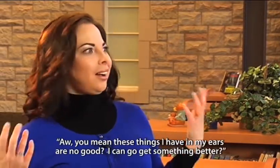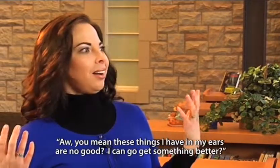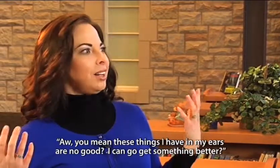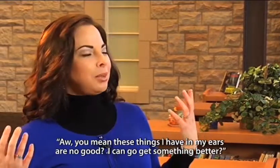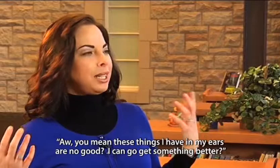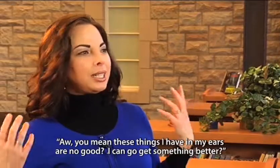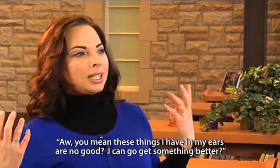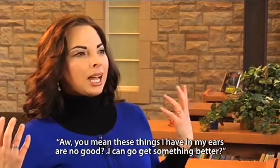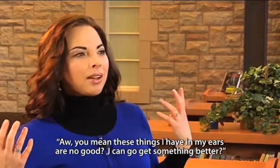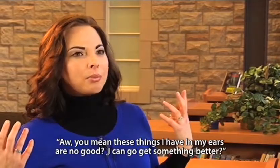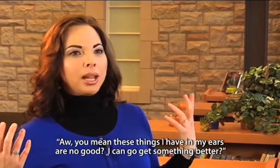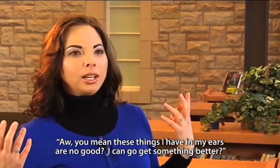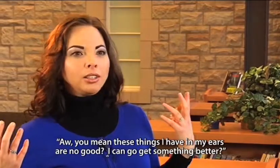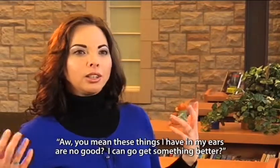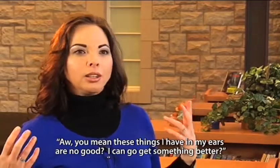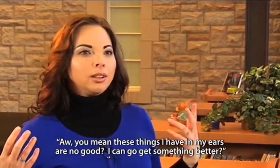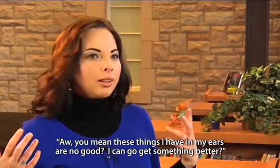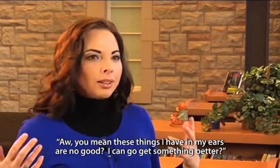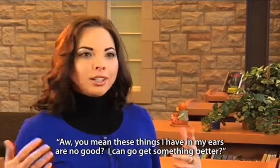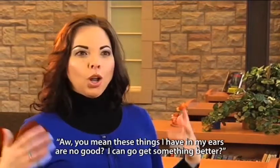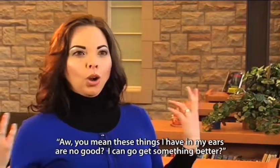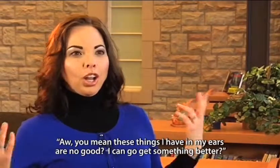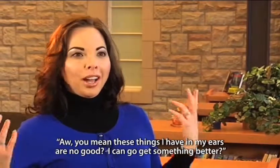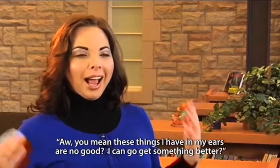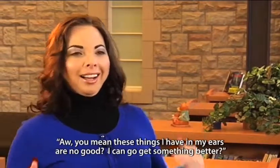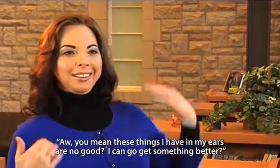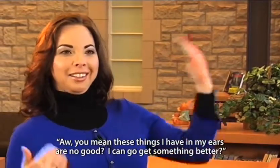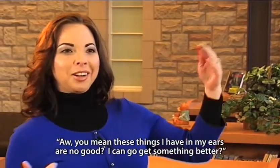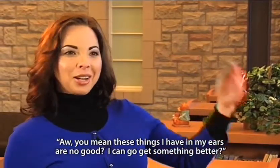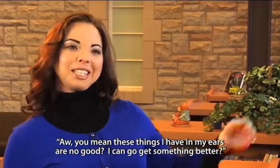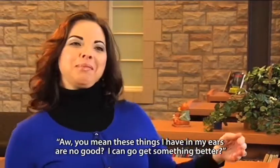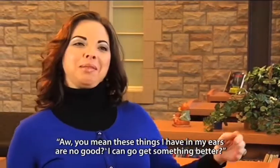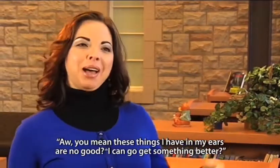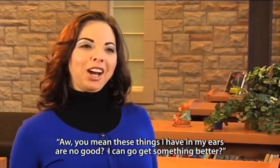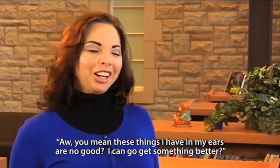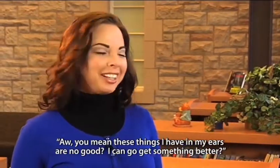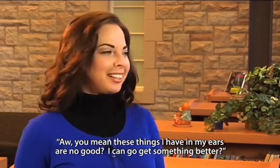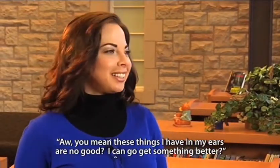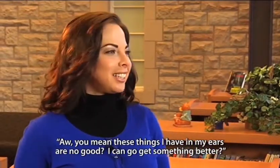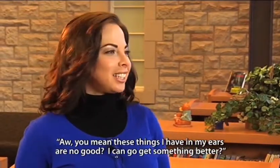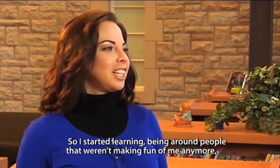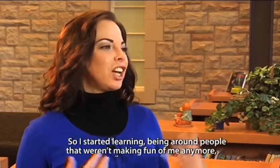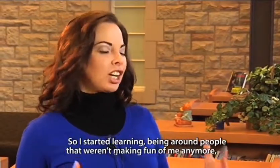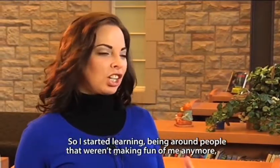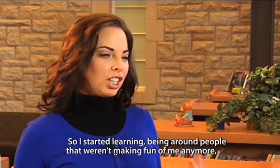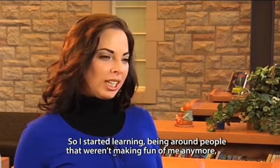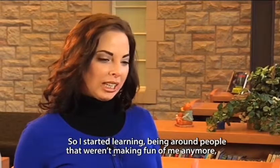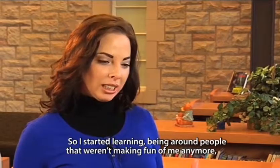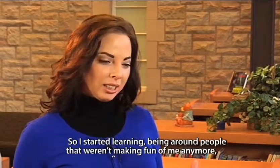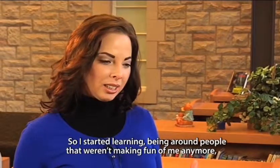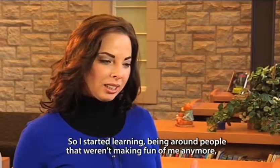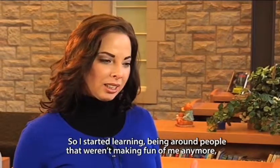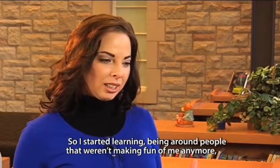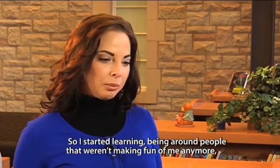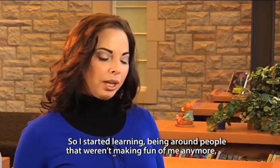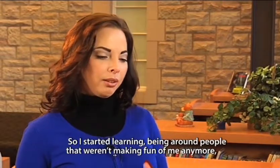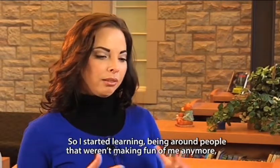Huh, you mean these things I have in my ears are no good? I can go get something better? So I started learning, being